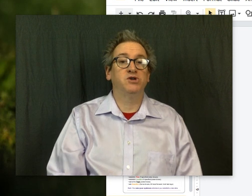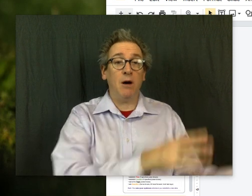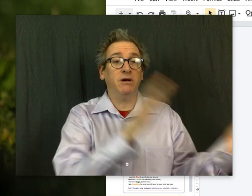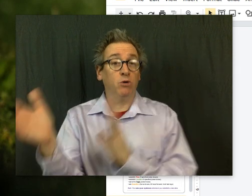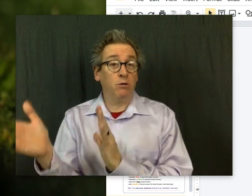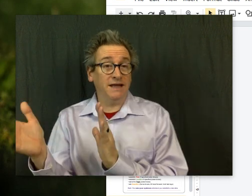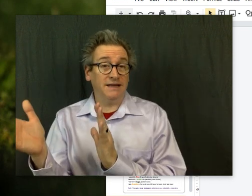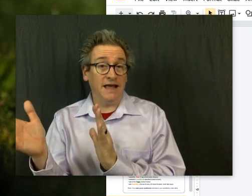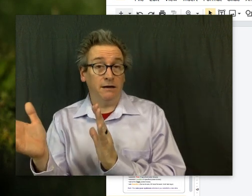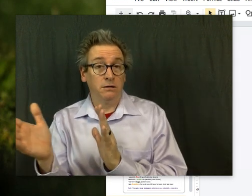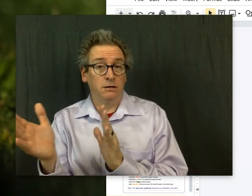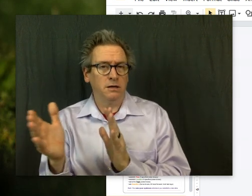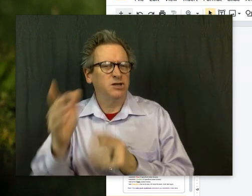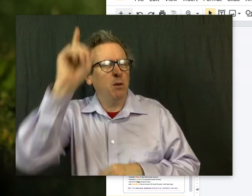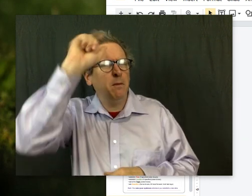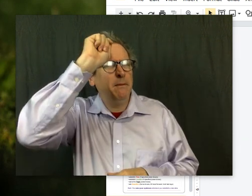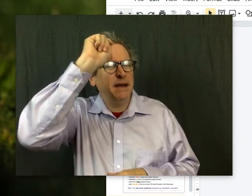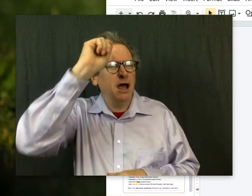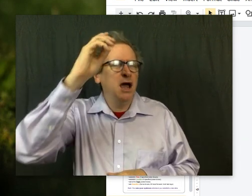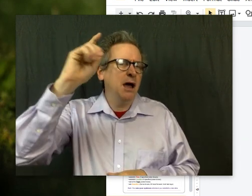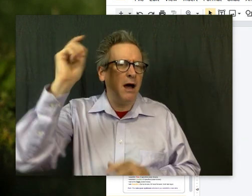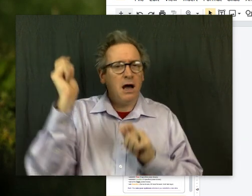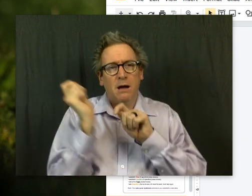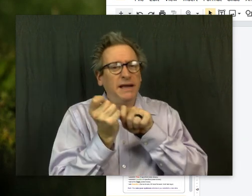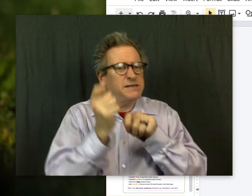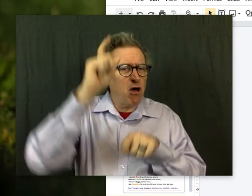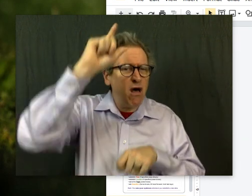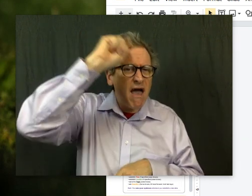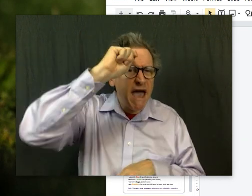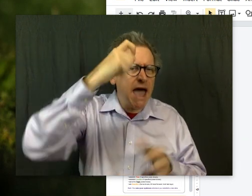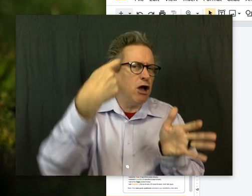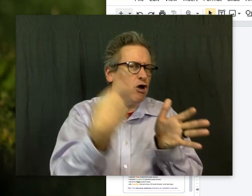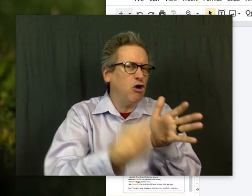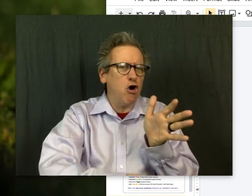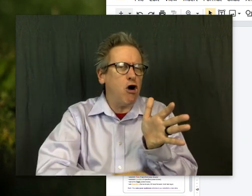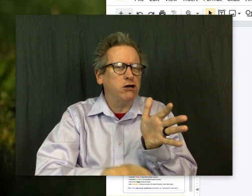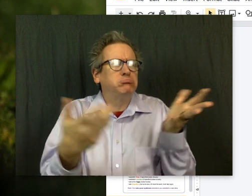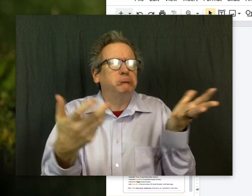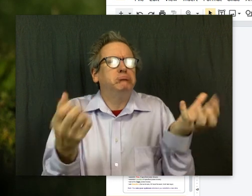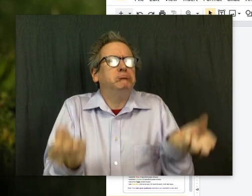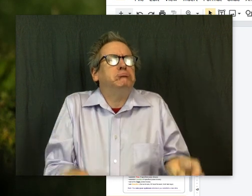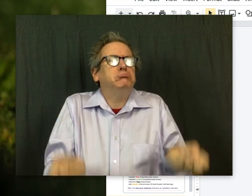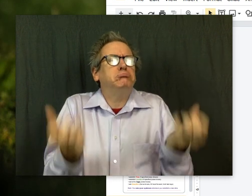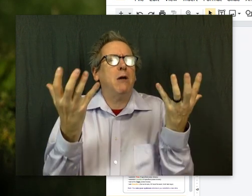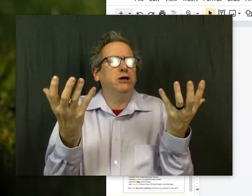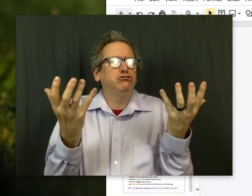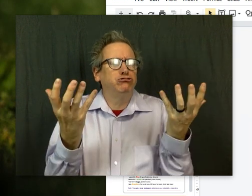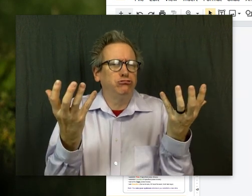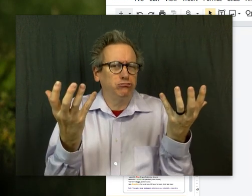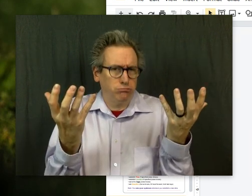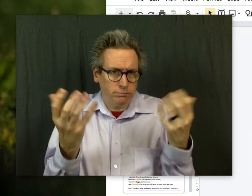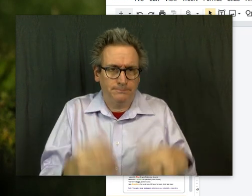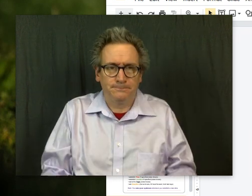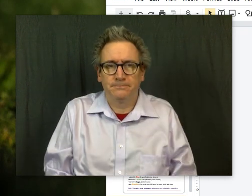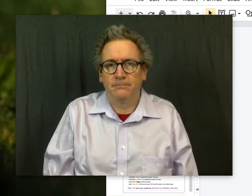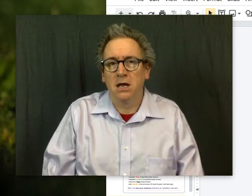So how much will be at the end? So baseball hat cost how much?